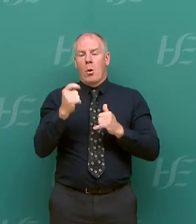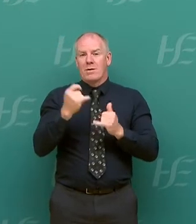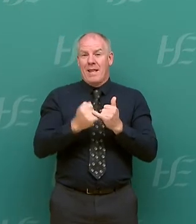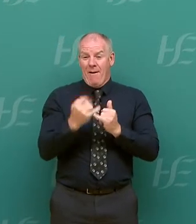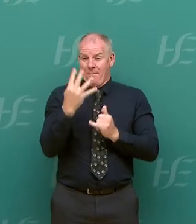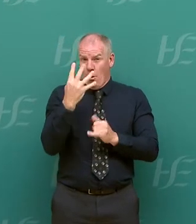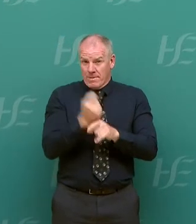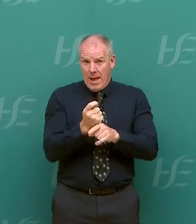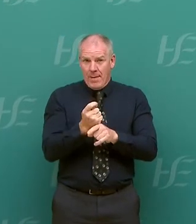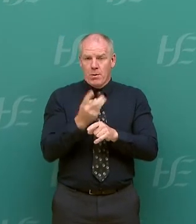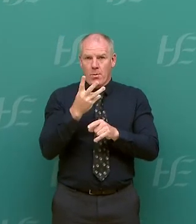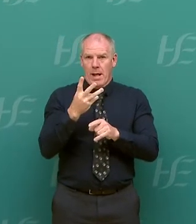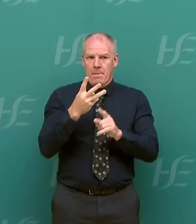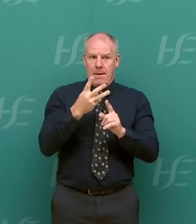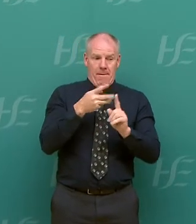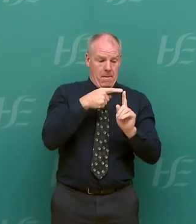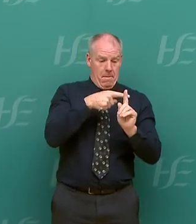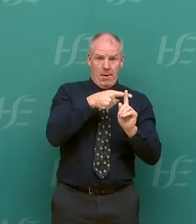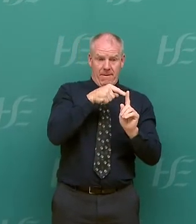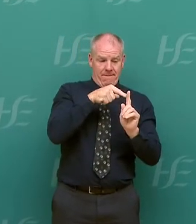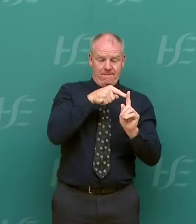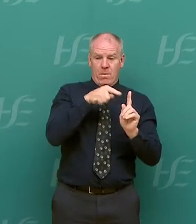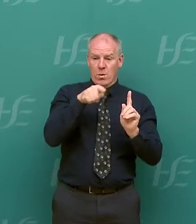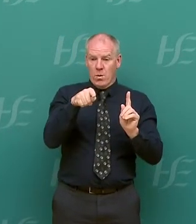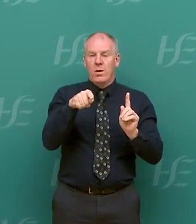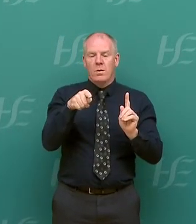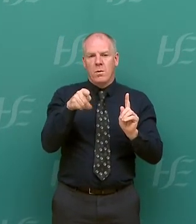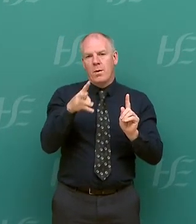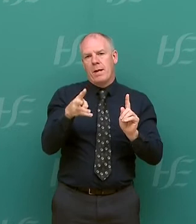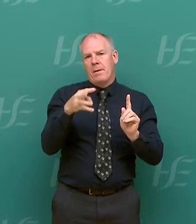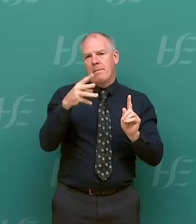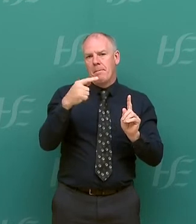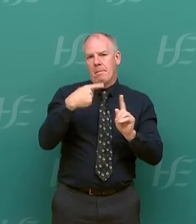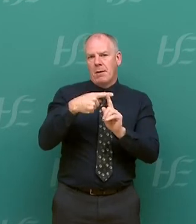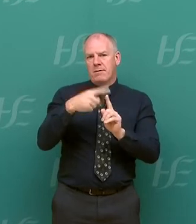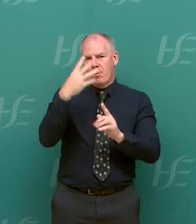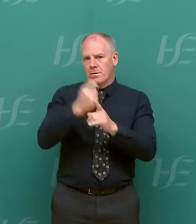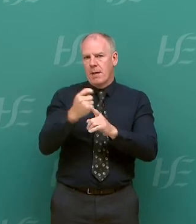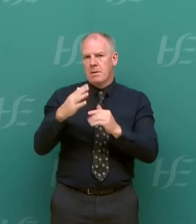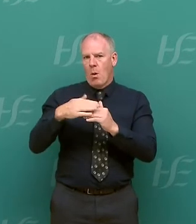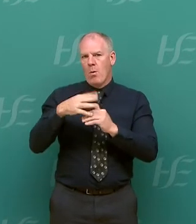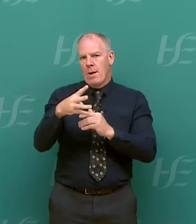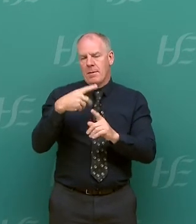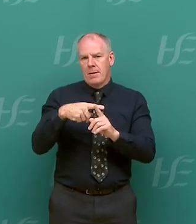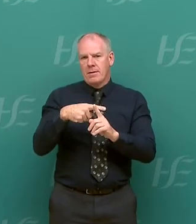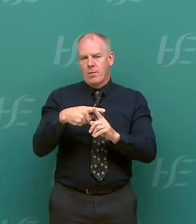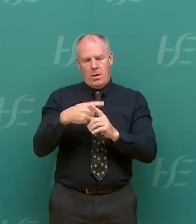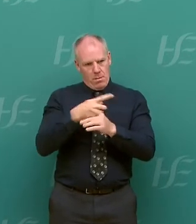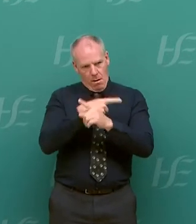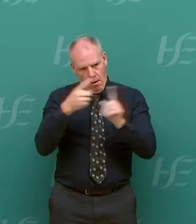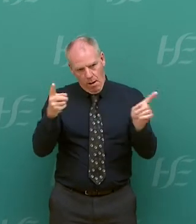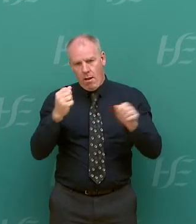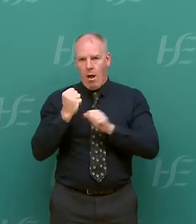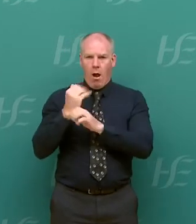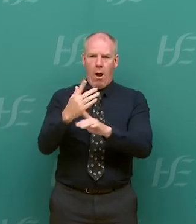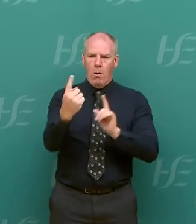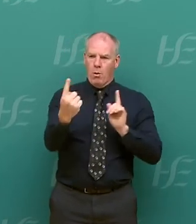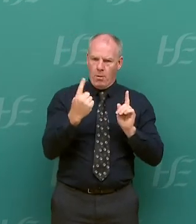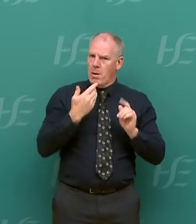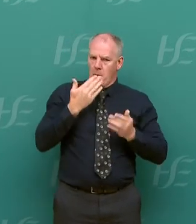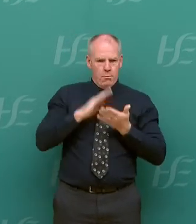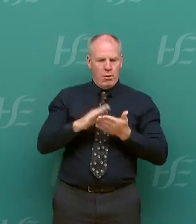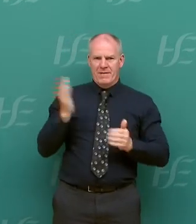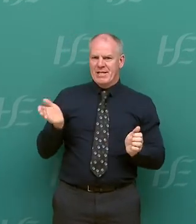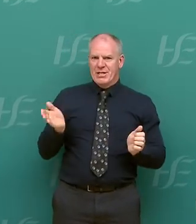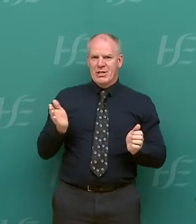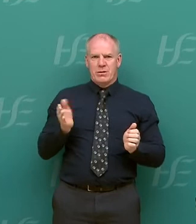weren't a contact of testing positive. So we make that general call across the board for people to come forward for the appointments. We're booking an appointment for them. They don't